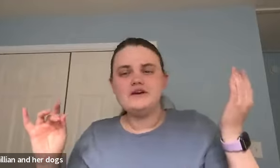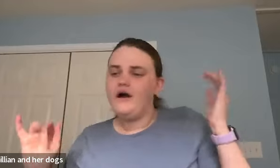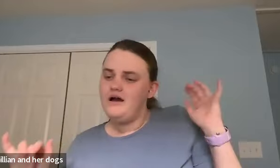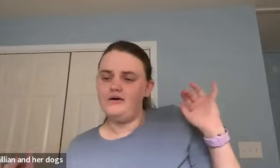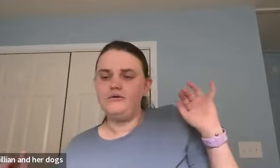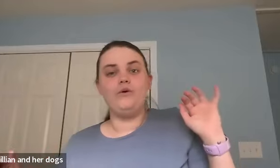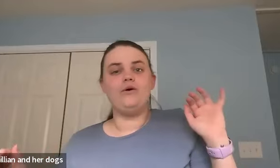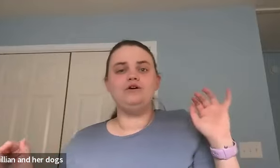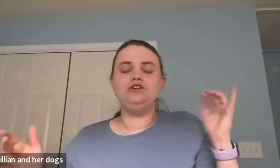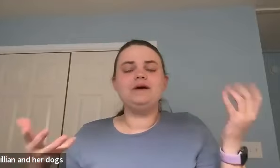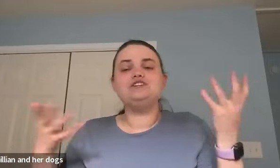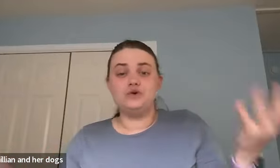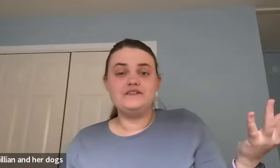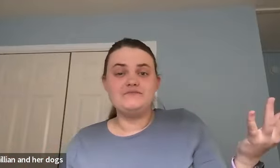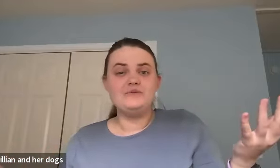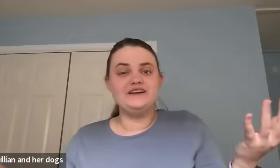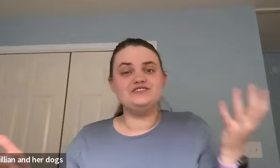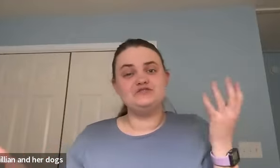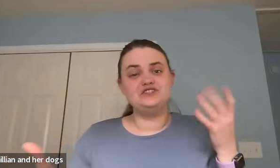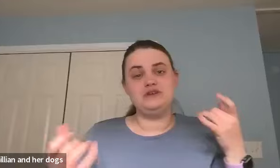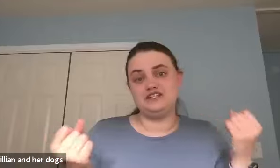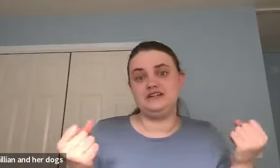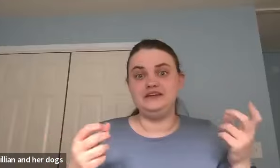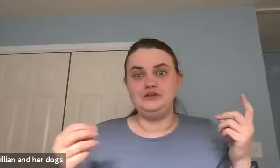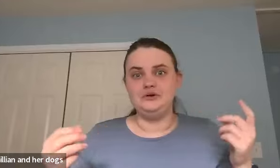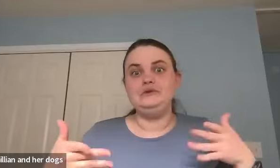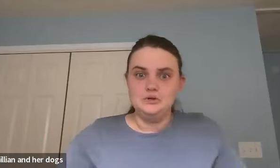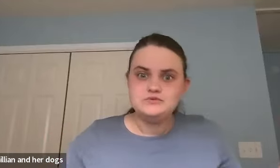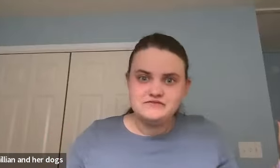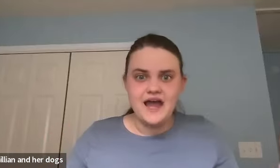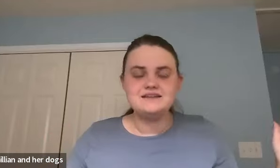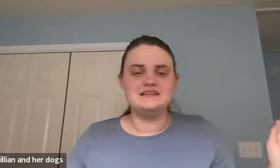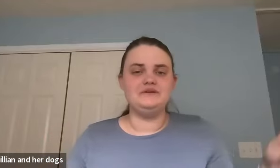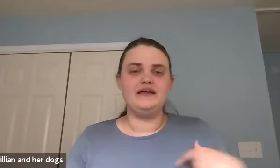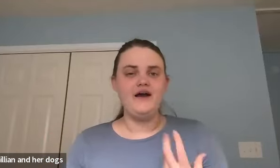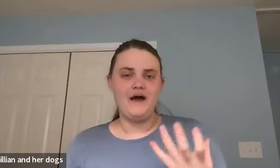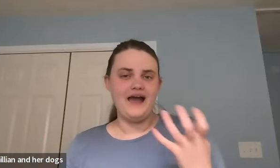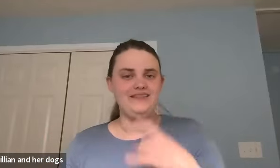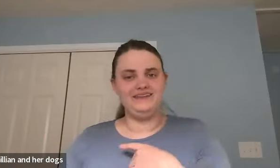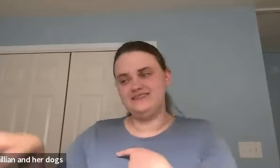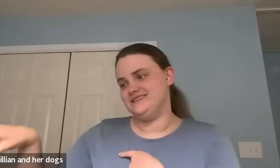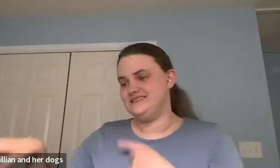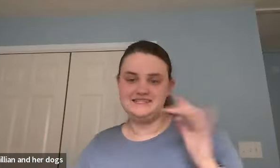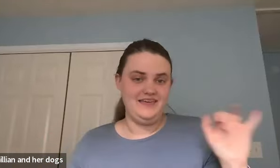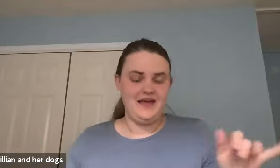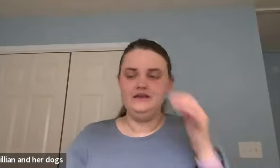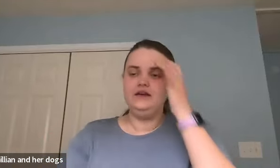go, oh, or you might enjoy them more because there's things you can actually like, use fast, like be like, oh, I like this, this, and that.